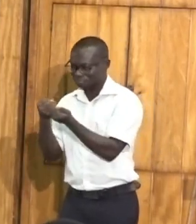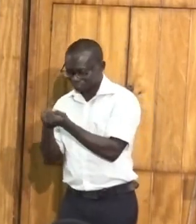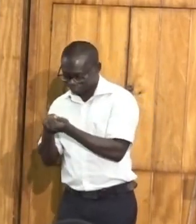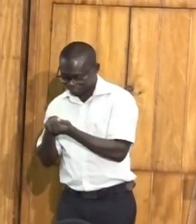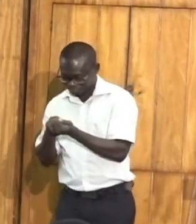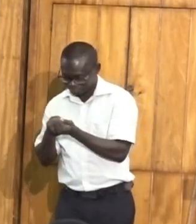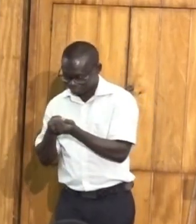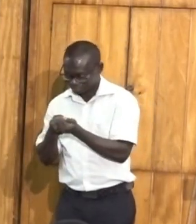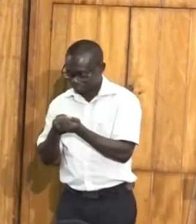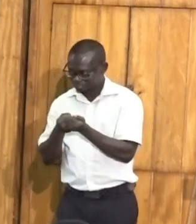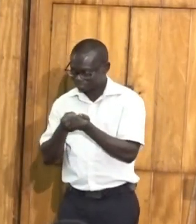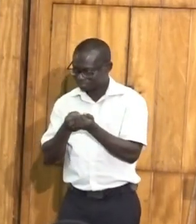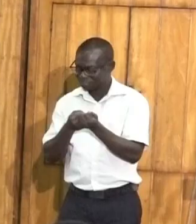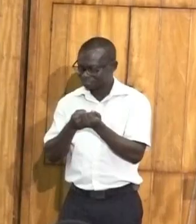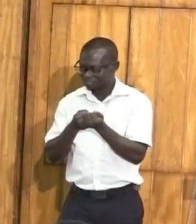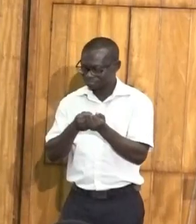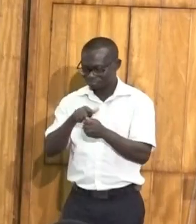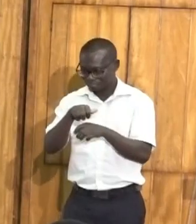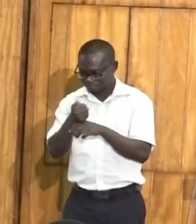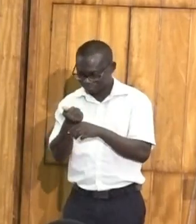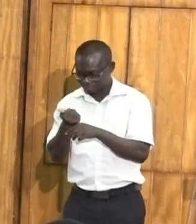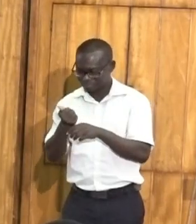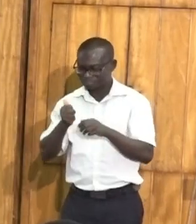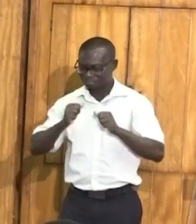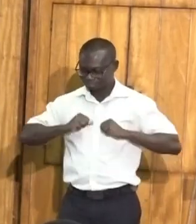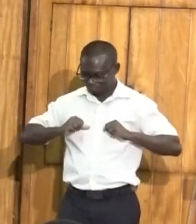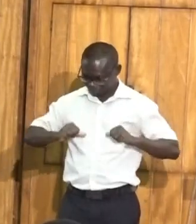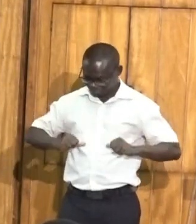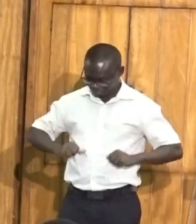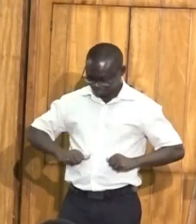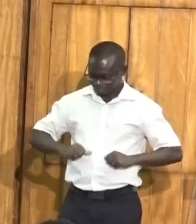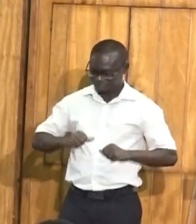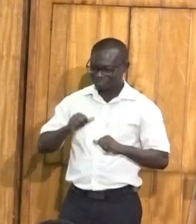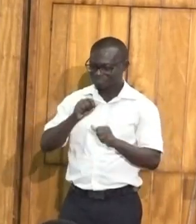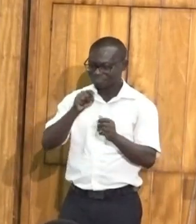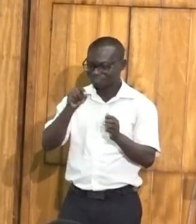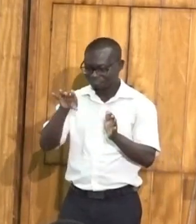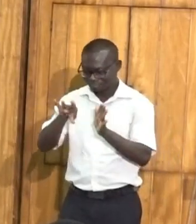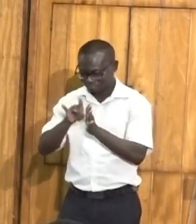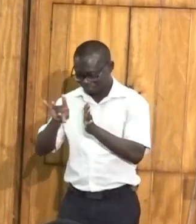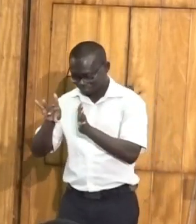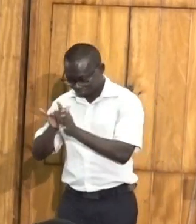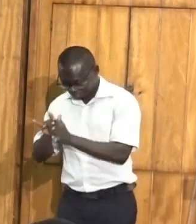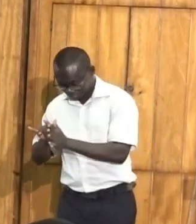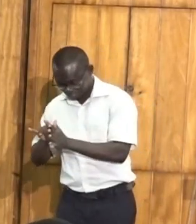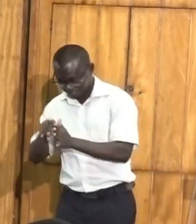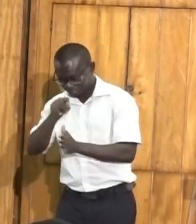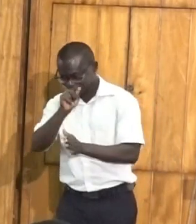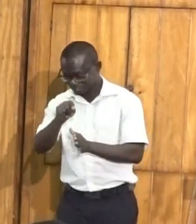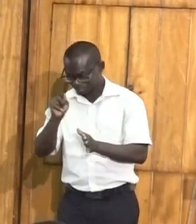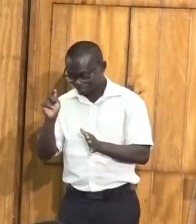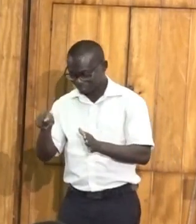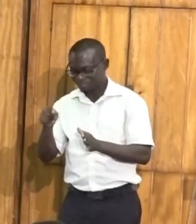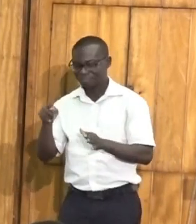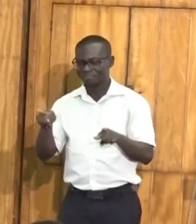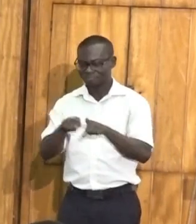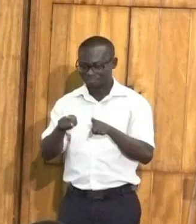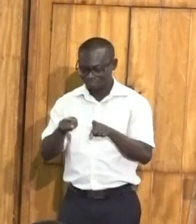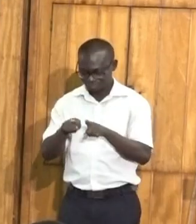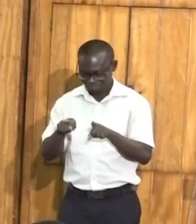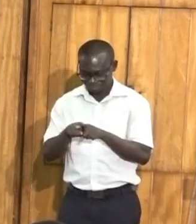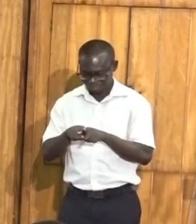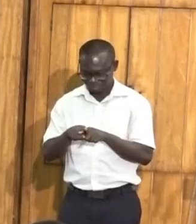Like I said, we are addressing some of the gaps that we've identified in the baseline assessment. We've also seen that